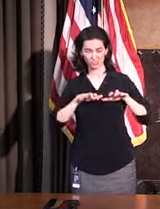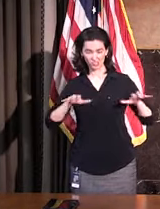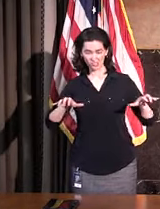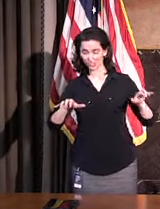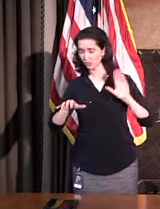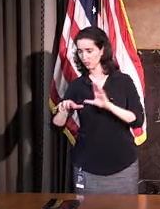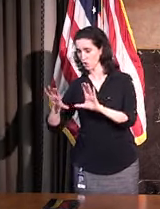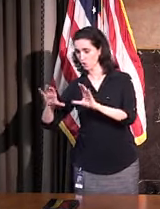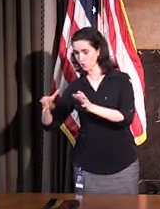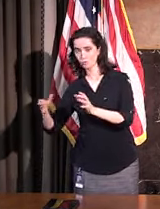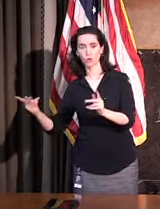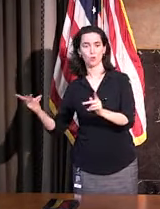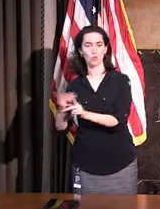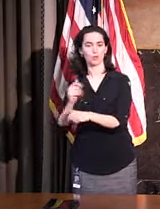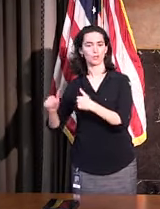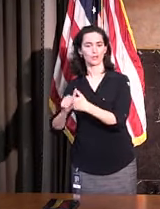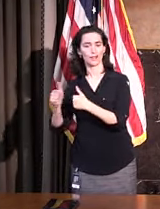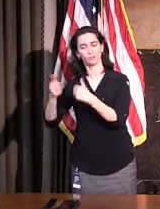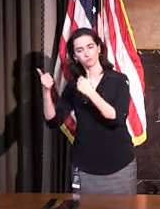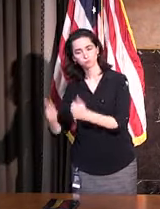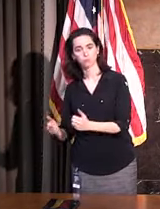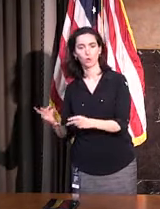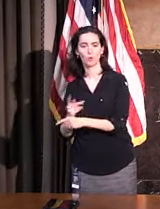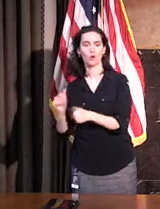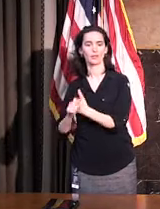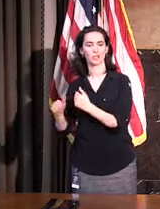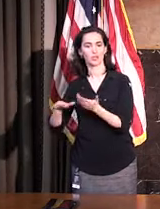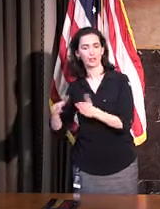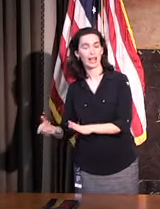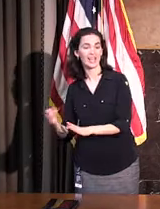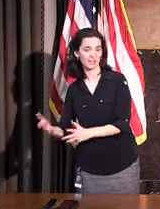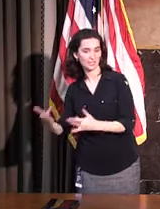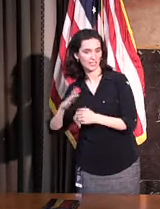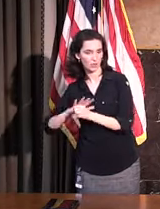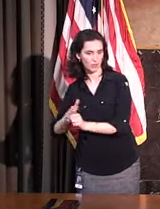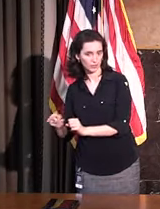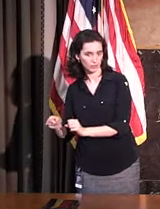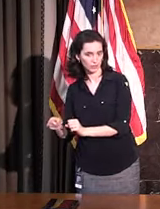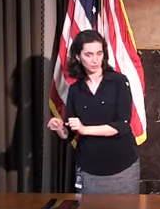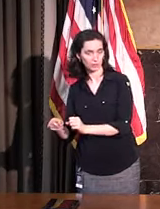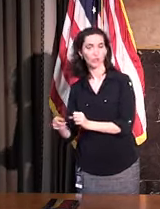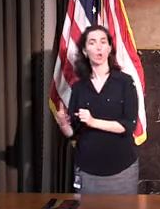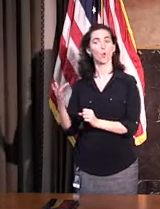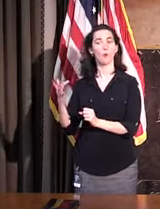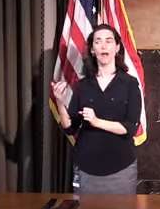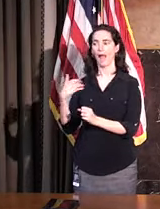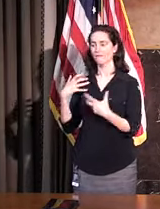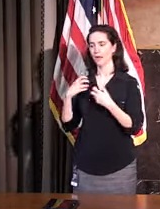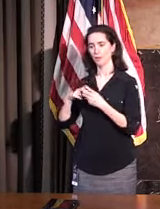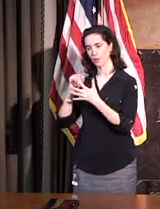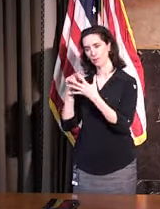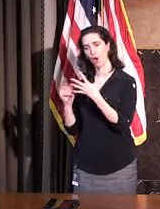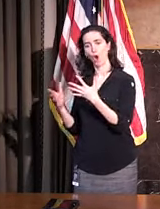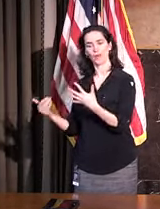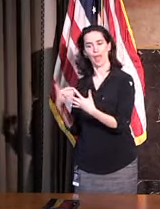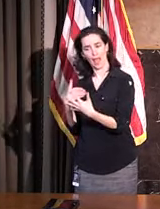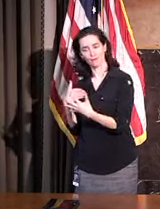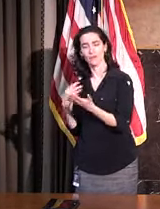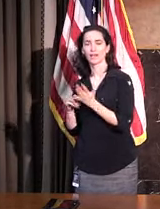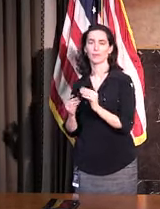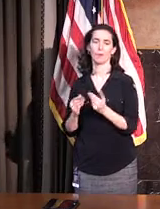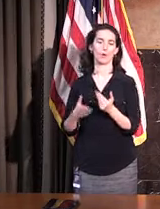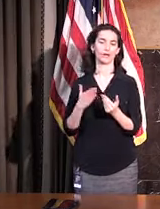more predisposed to a poor outcome should they contract the virus than others. And that's because they had these comorbid health conditions that made them more